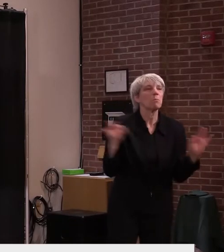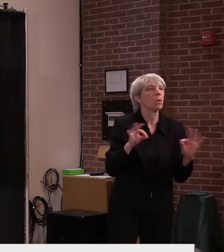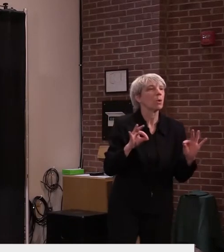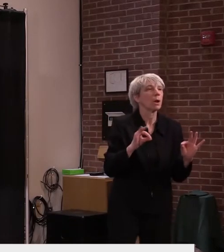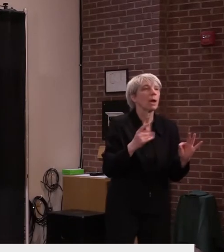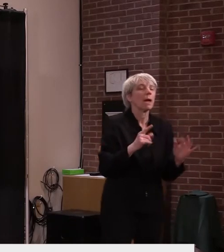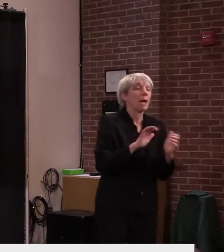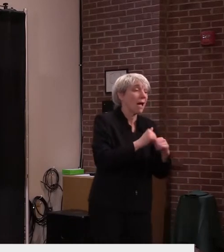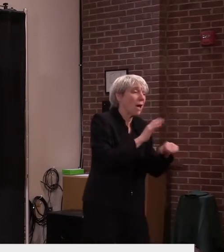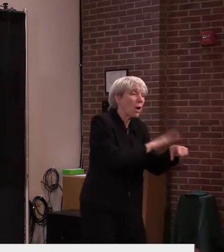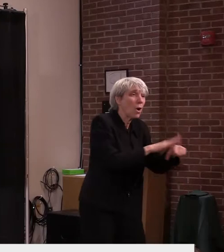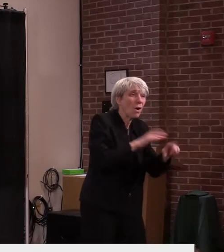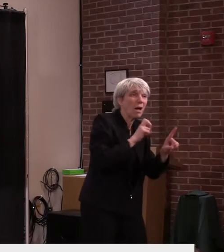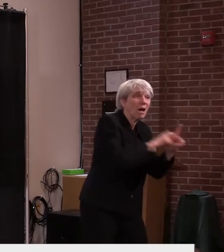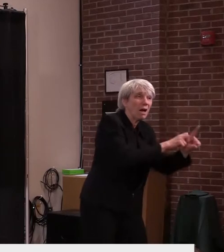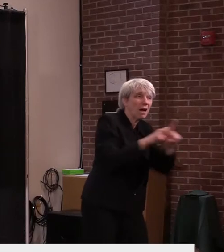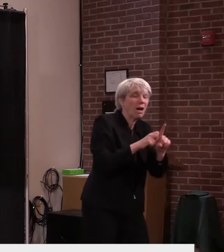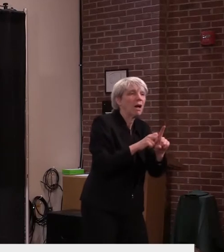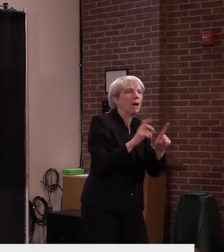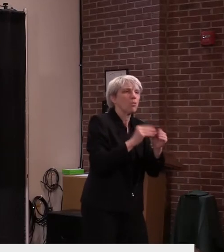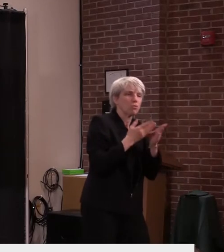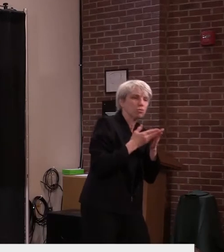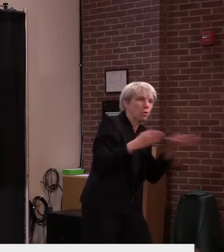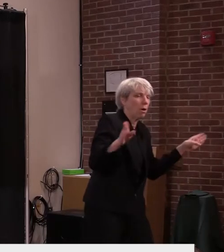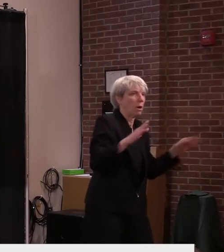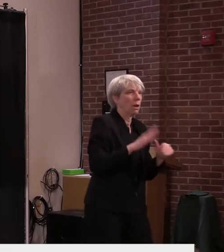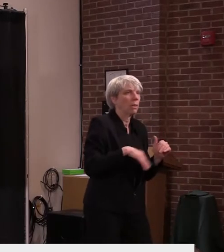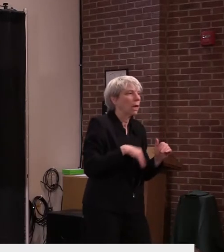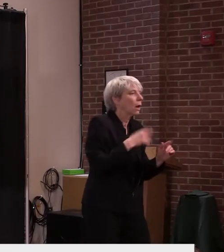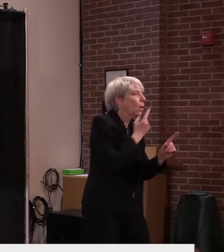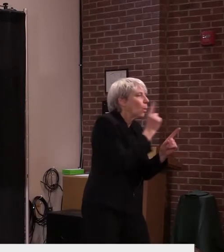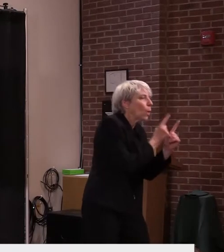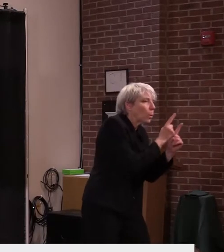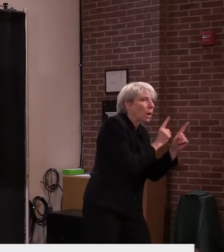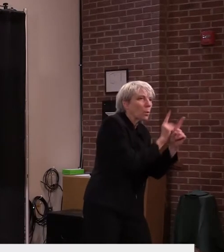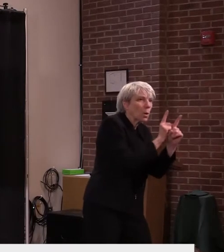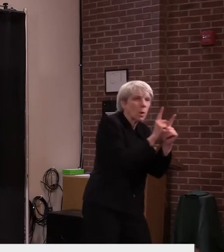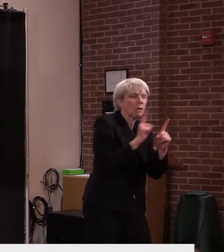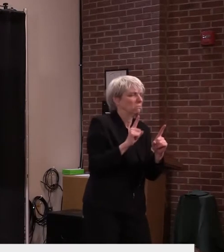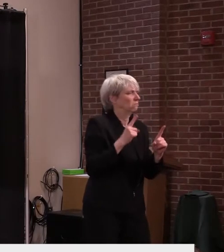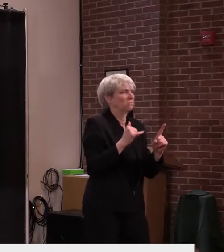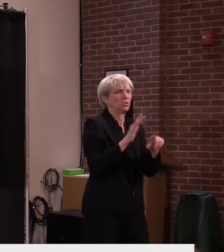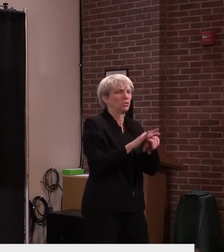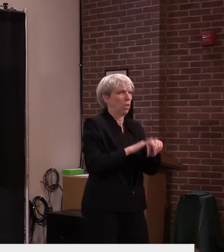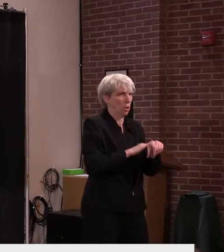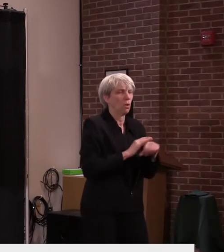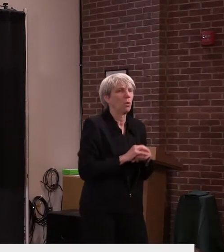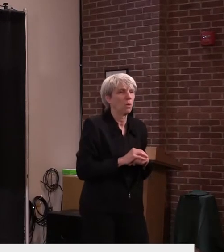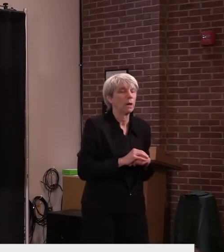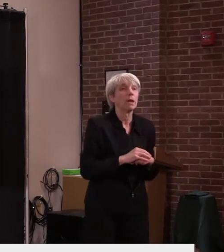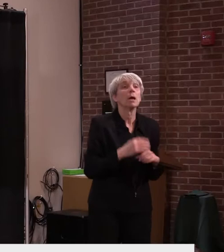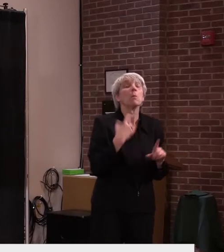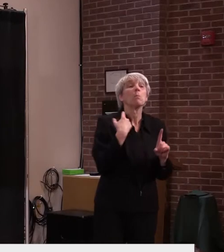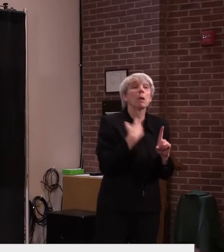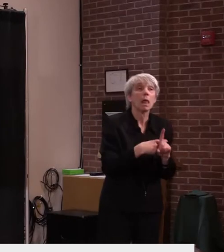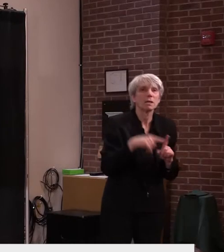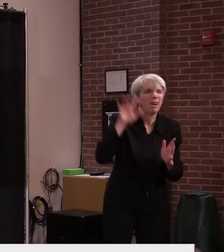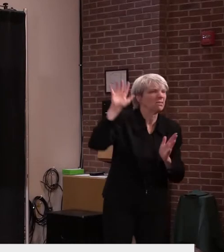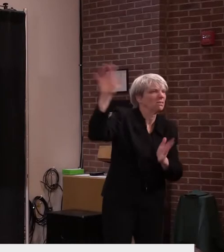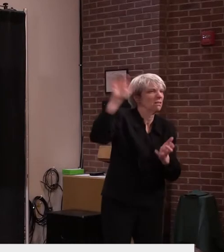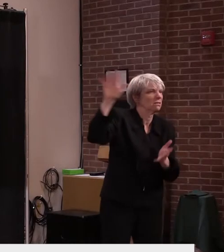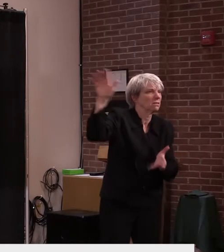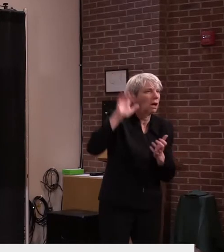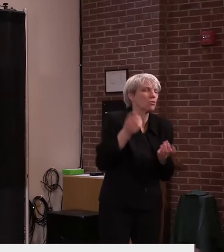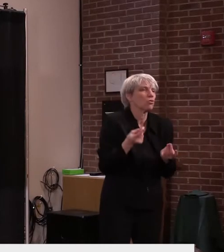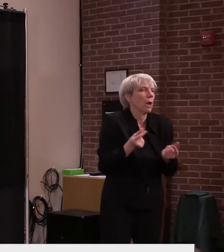to respond. And we're using rapid tests so we can move more quickly to isolate those who need to stay home